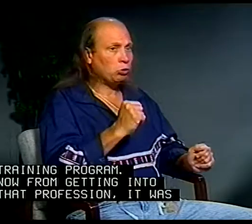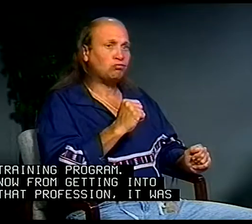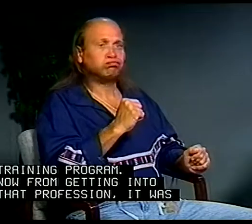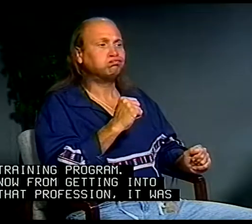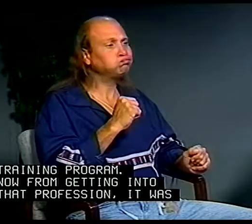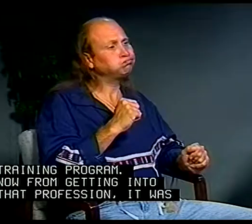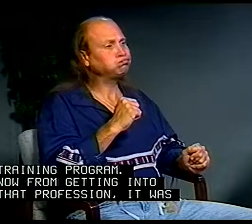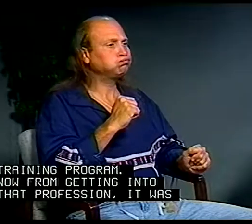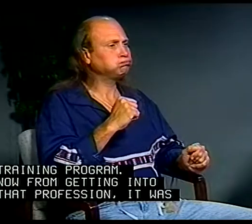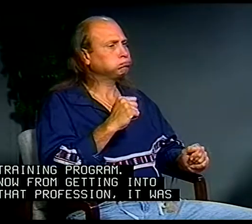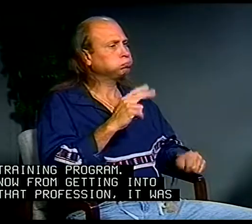Now, from